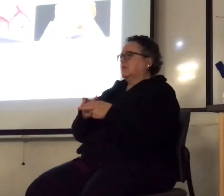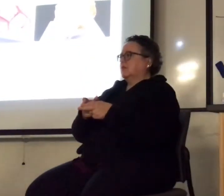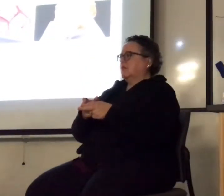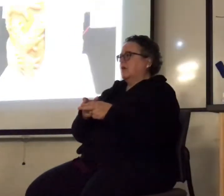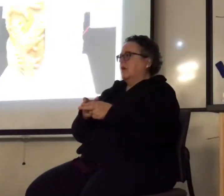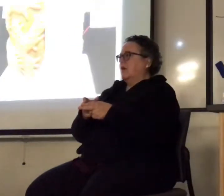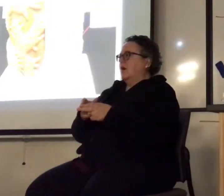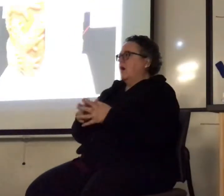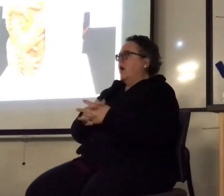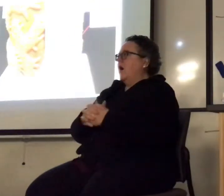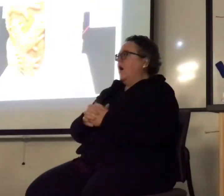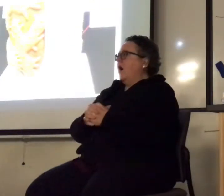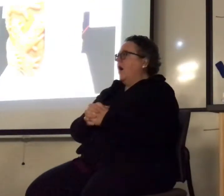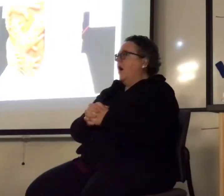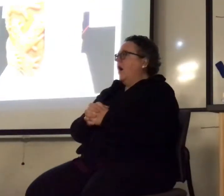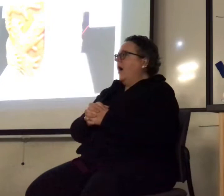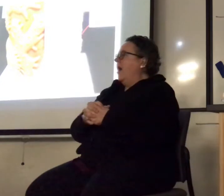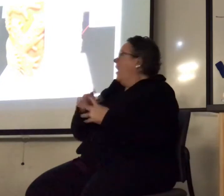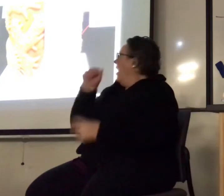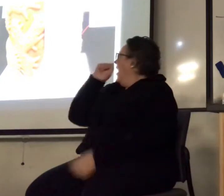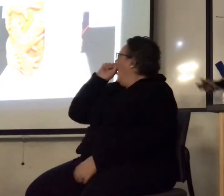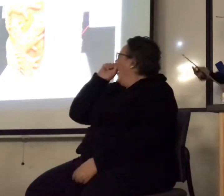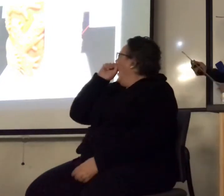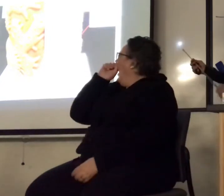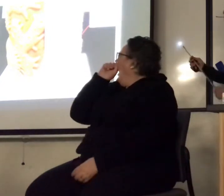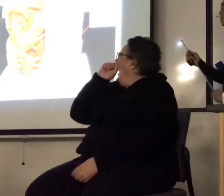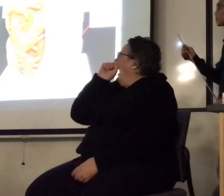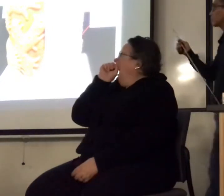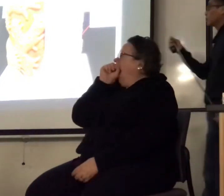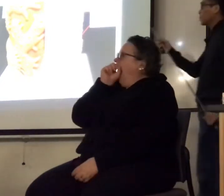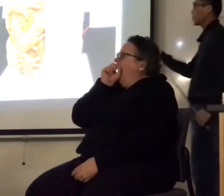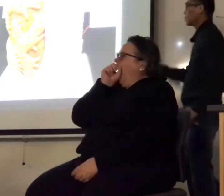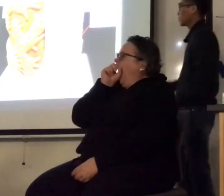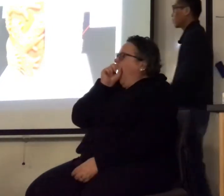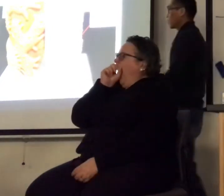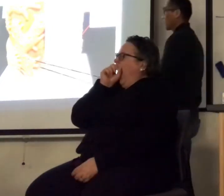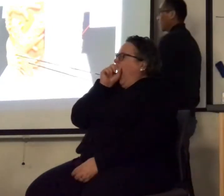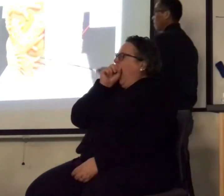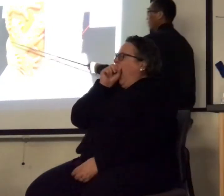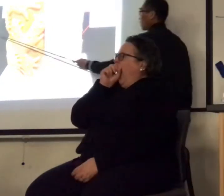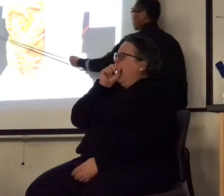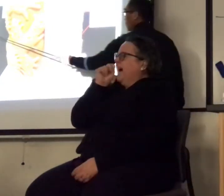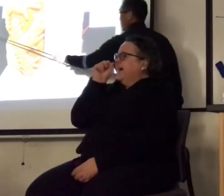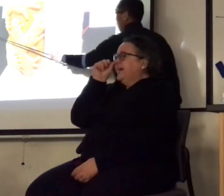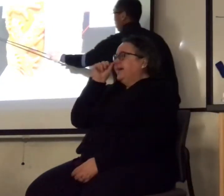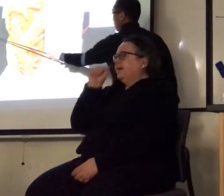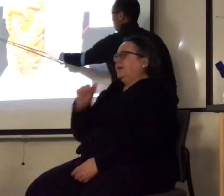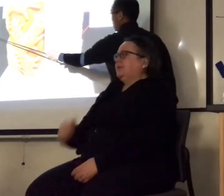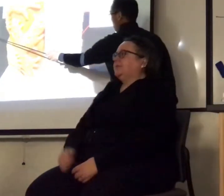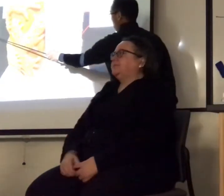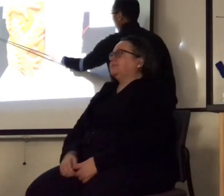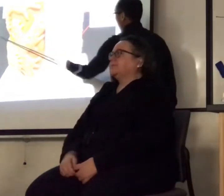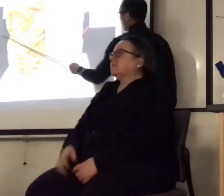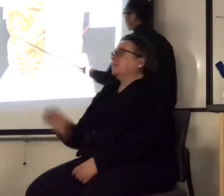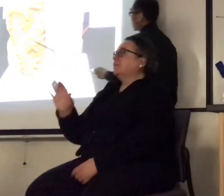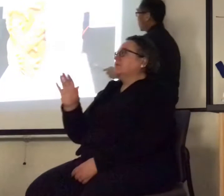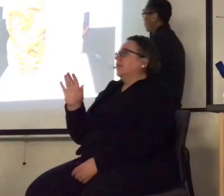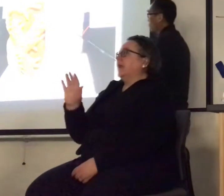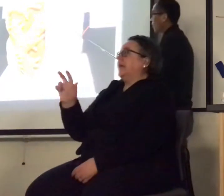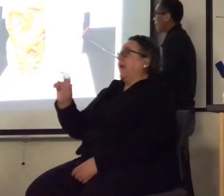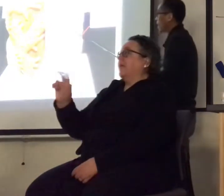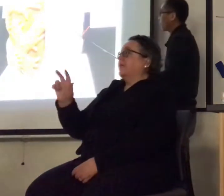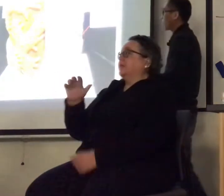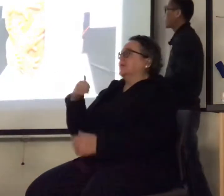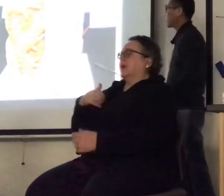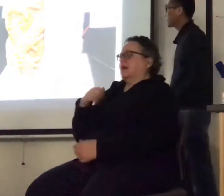Okay. On this muscle model, right there, you turn it around,